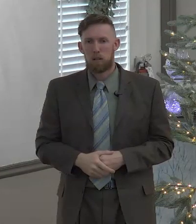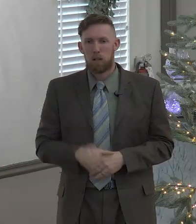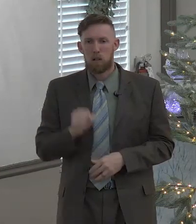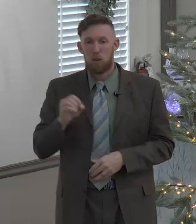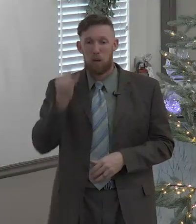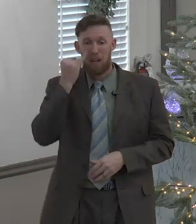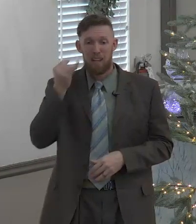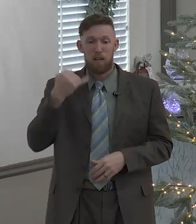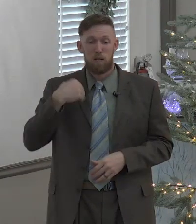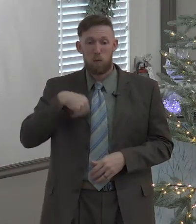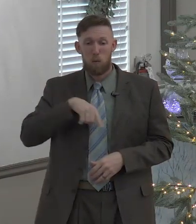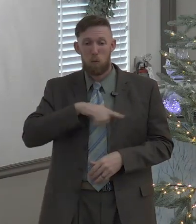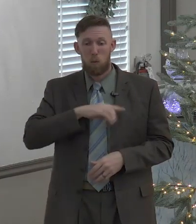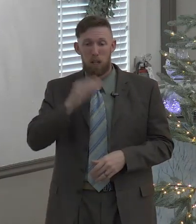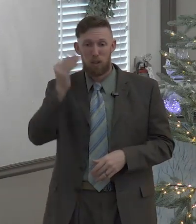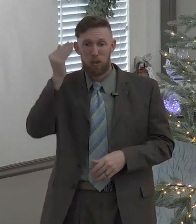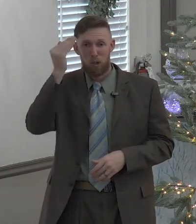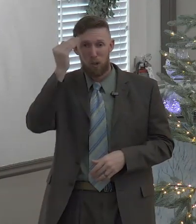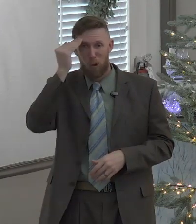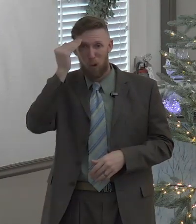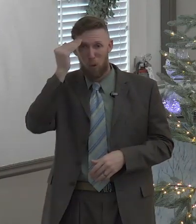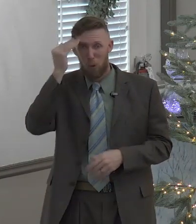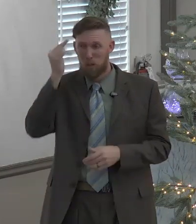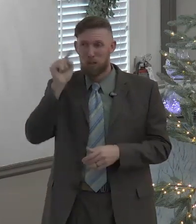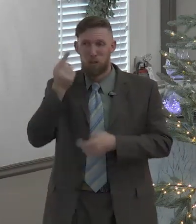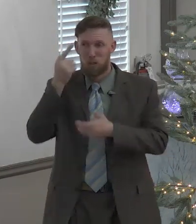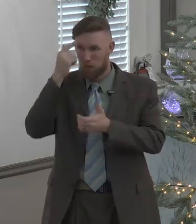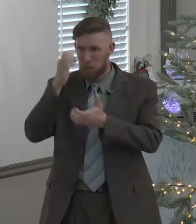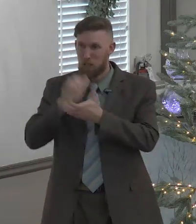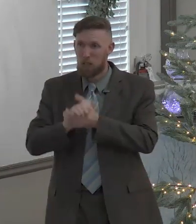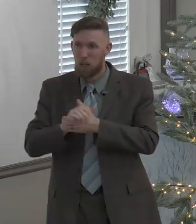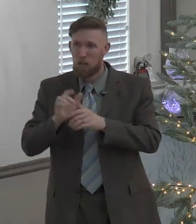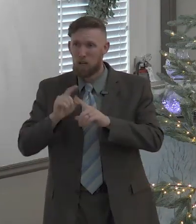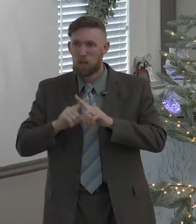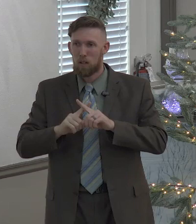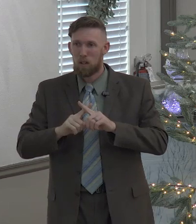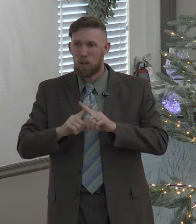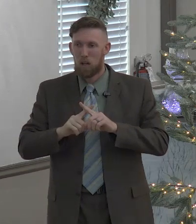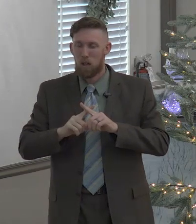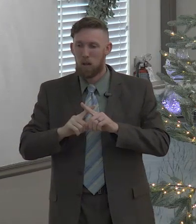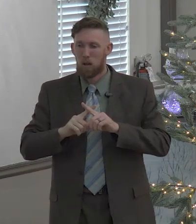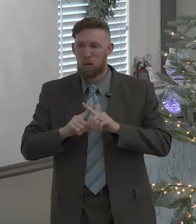So how come it is that if we know this,